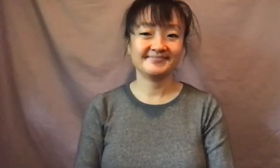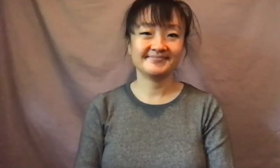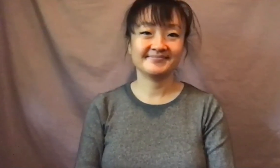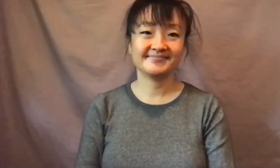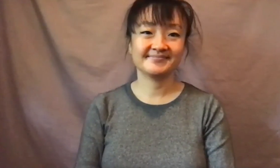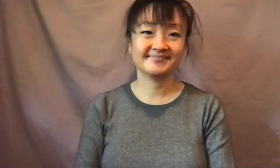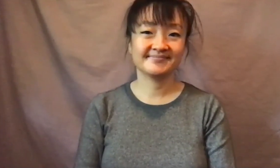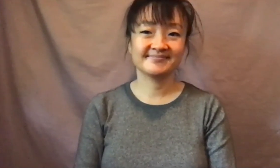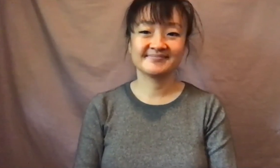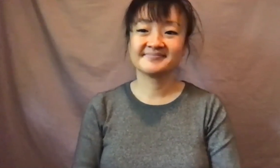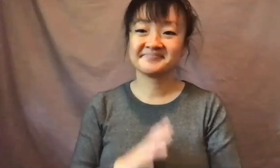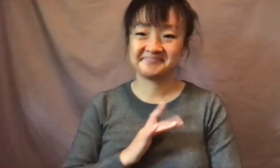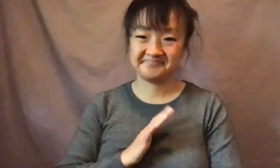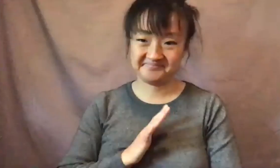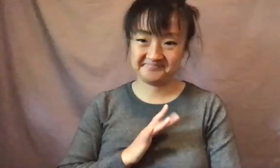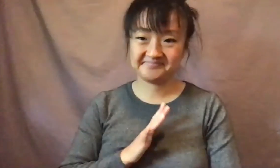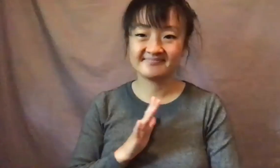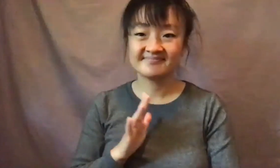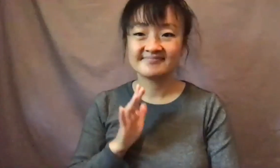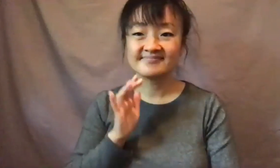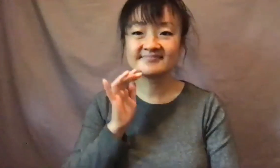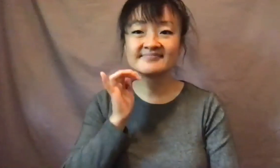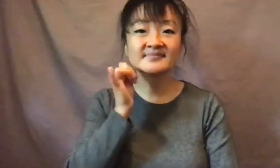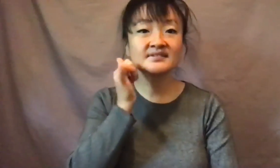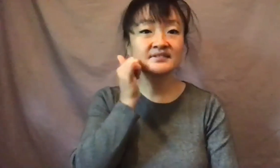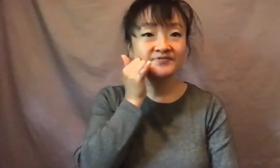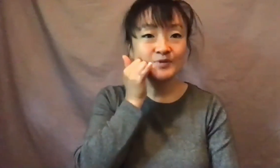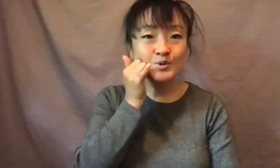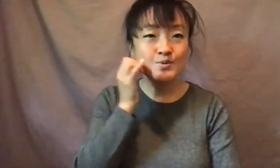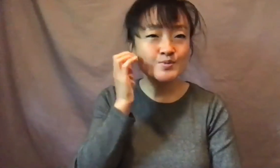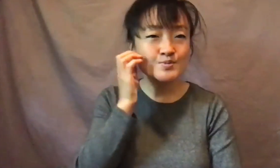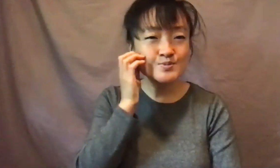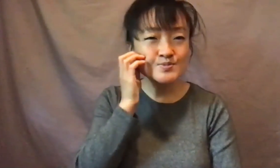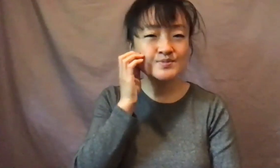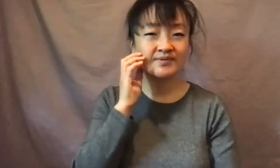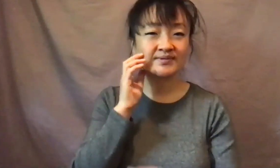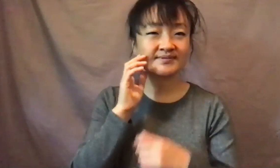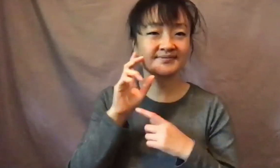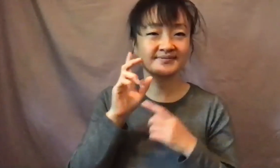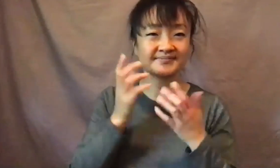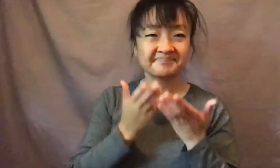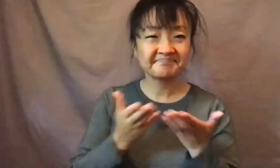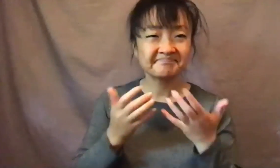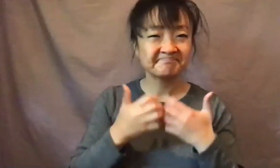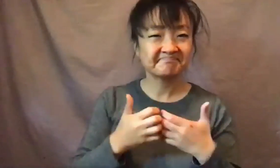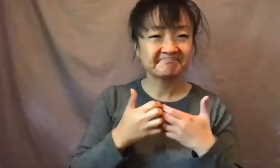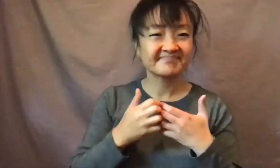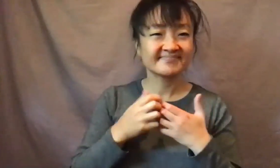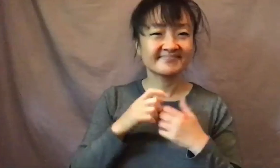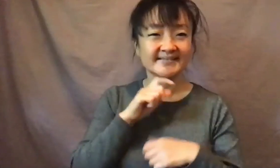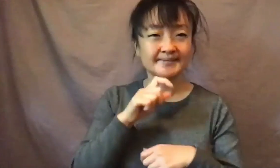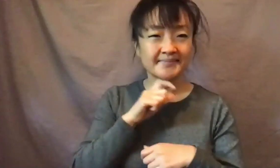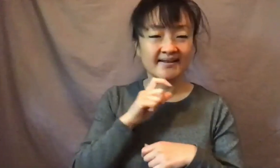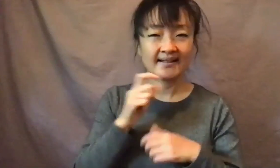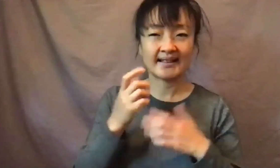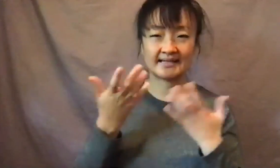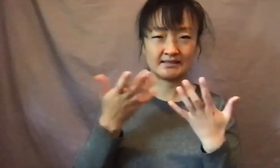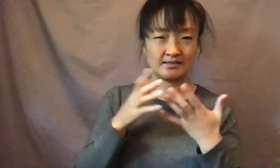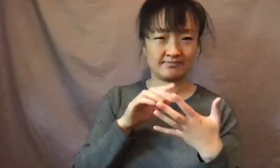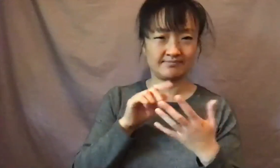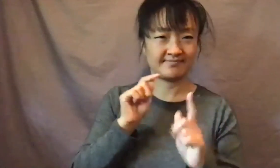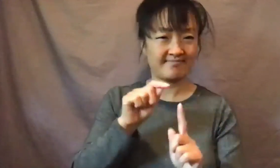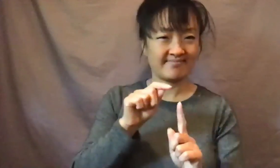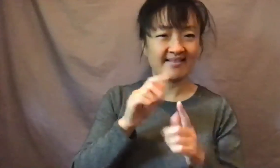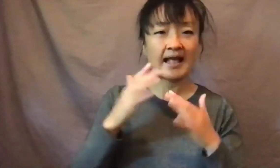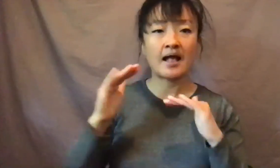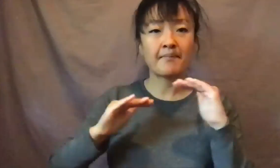Nice, June. Our phones and devices are metal, and how the heaviness of the content we are receiving through it could be balanced by outdoor spaces